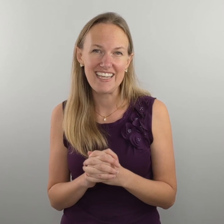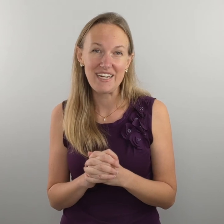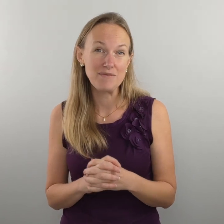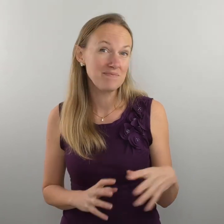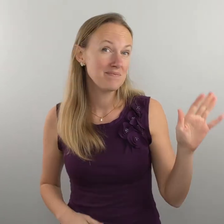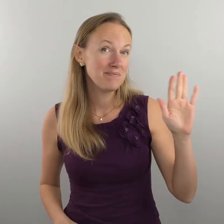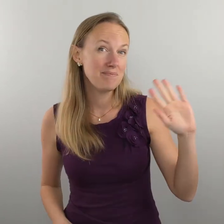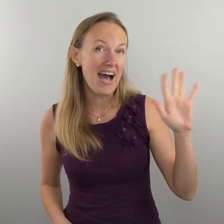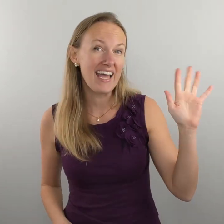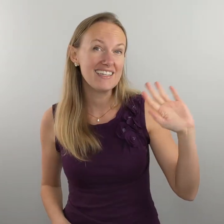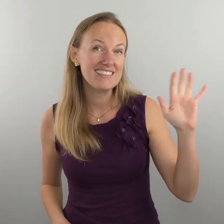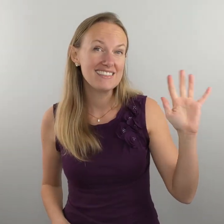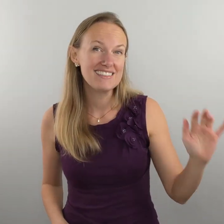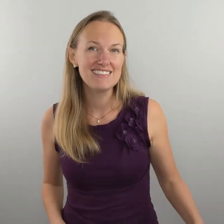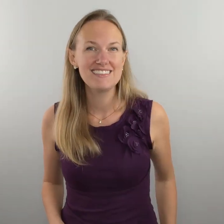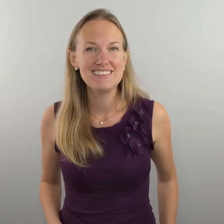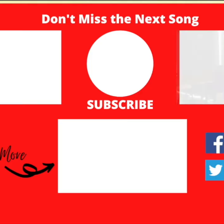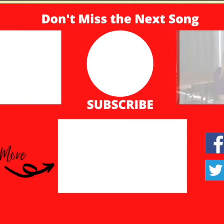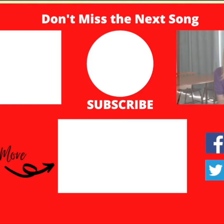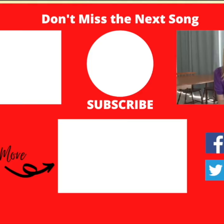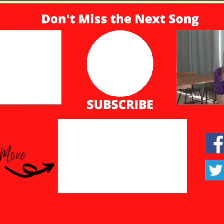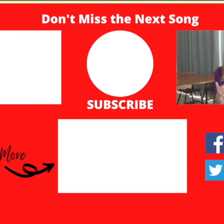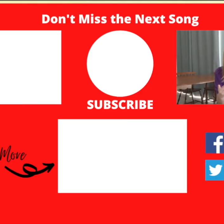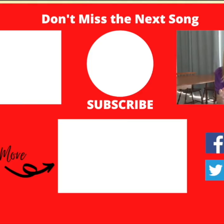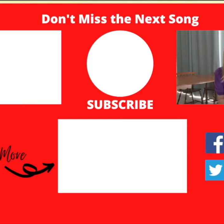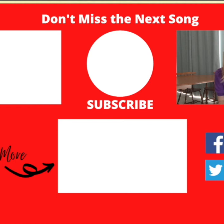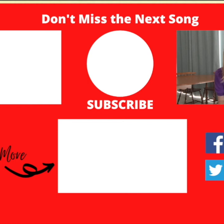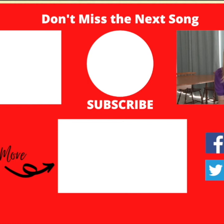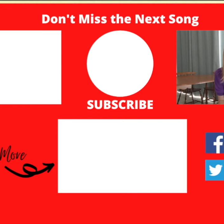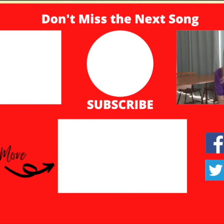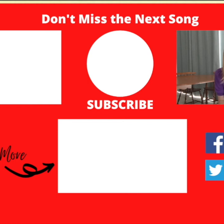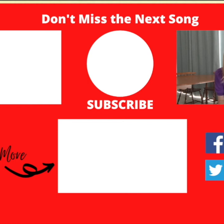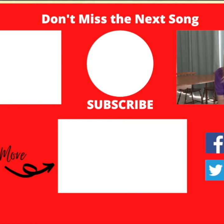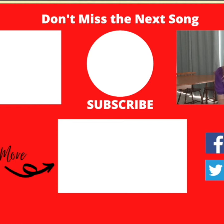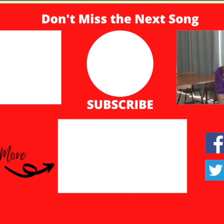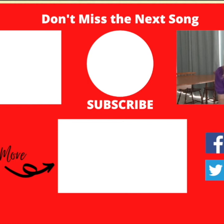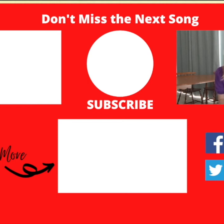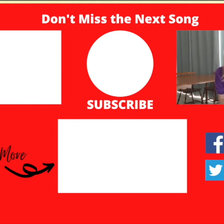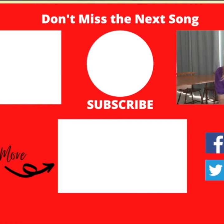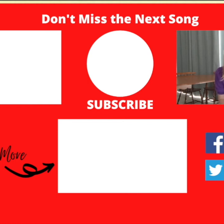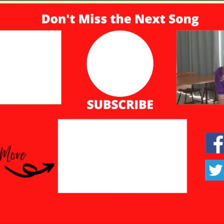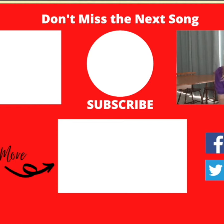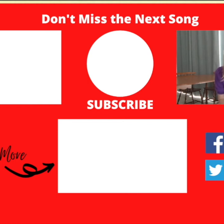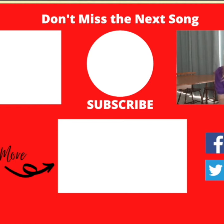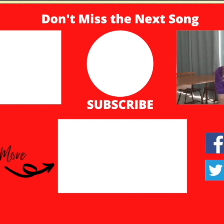later. Bye. If you liked today's video, please click like. It gives me the encouragement I need to make